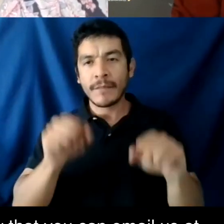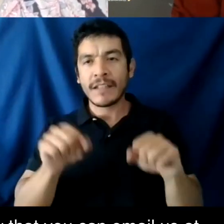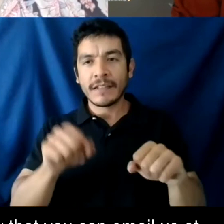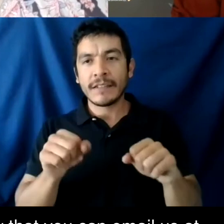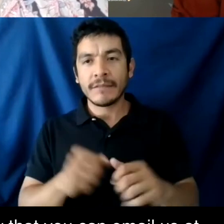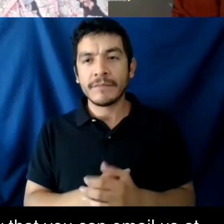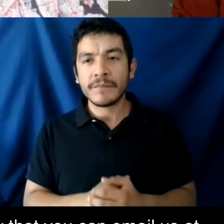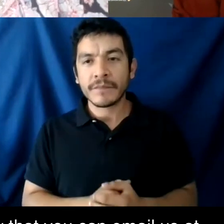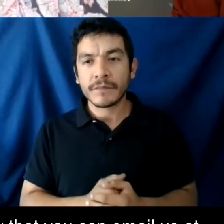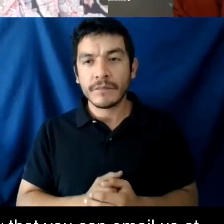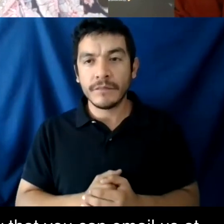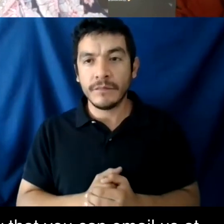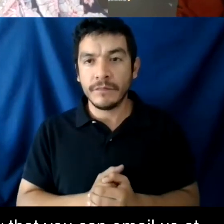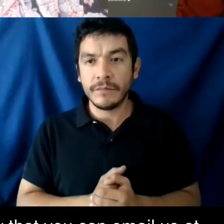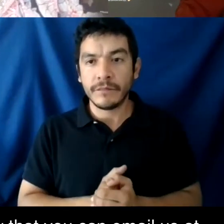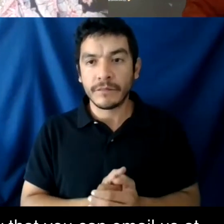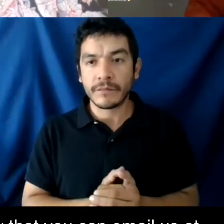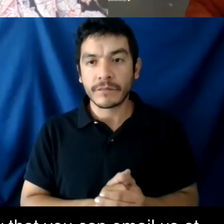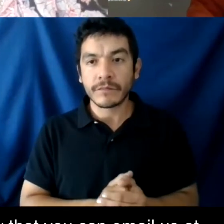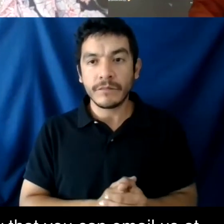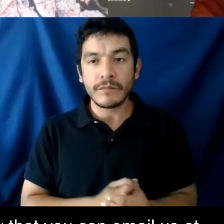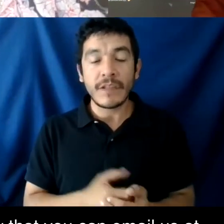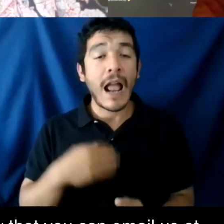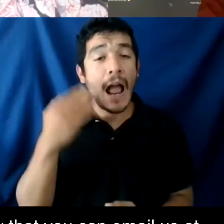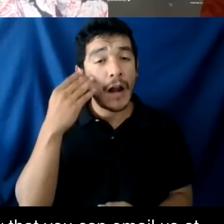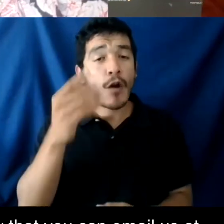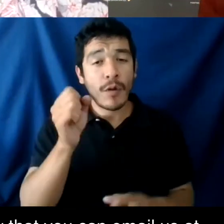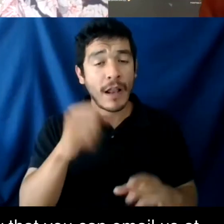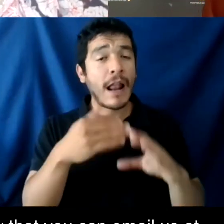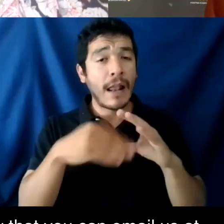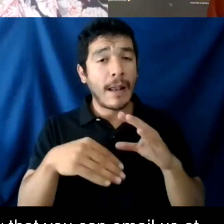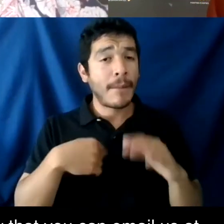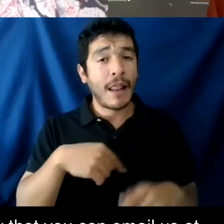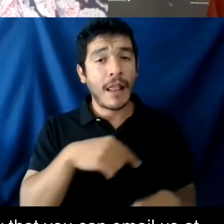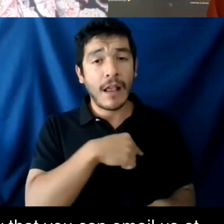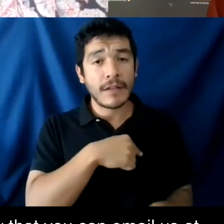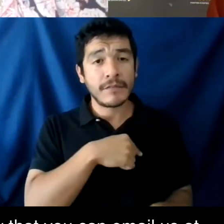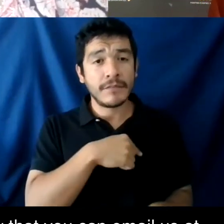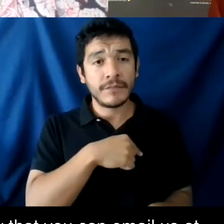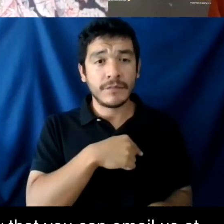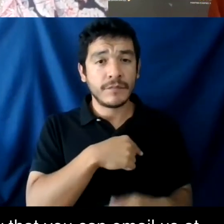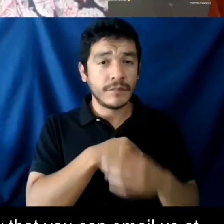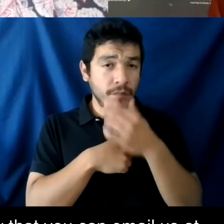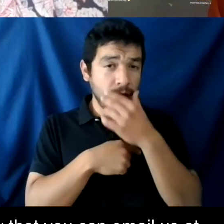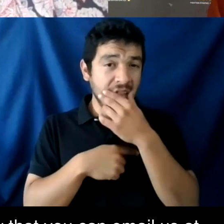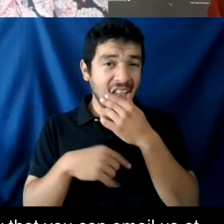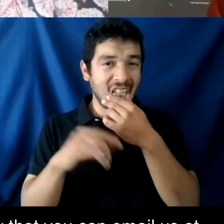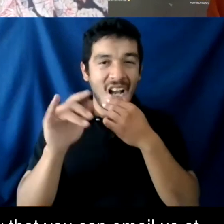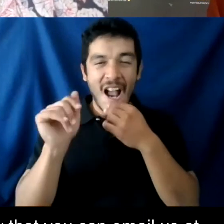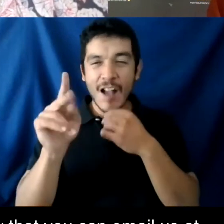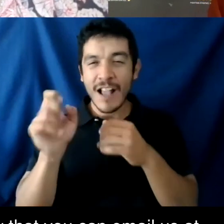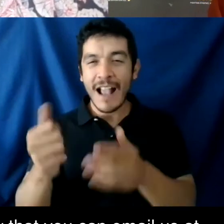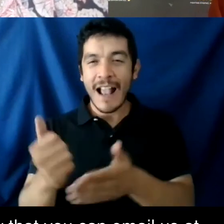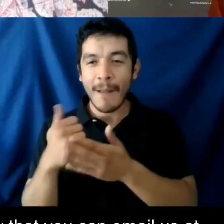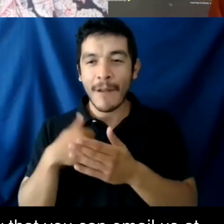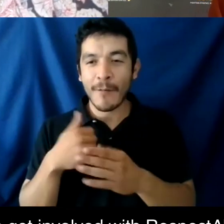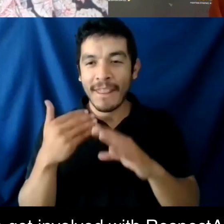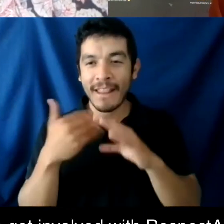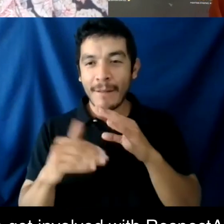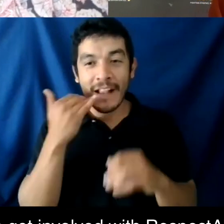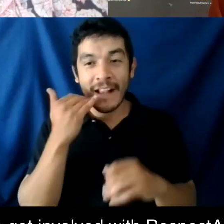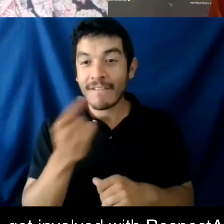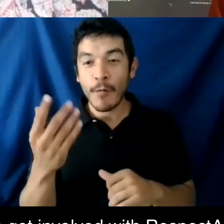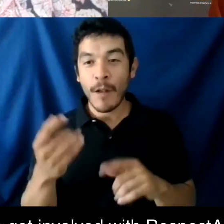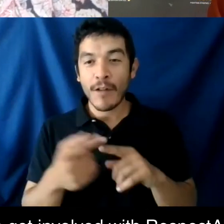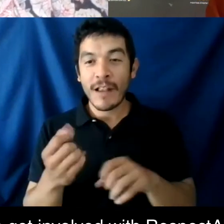know that you can email us at Jay, can you help me with the email if anyone wants